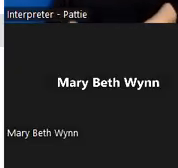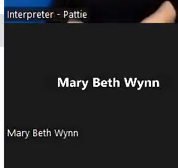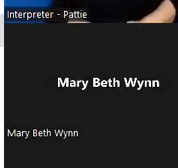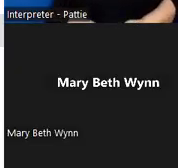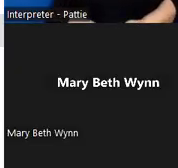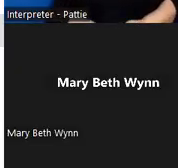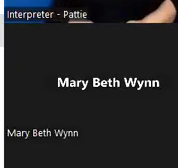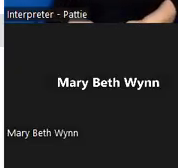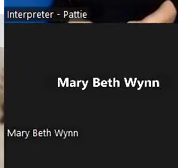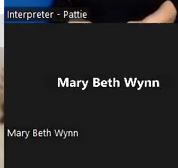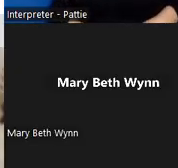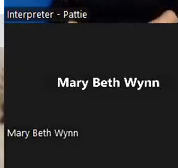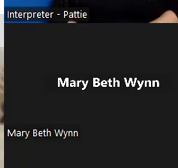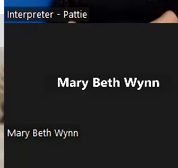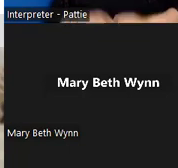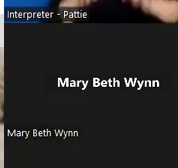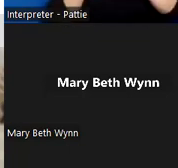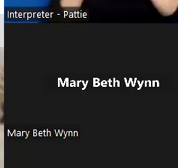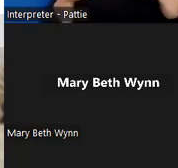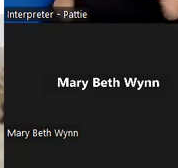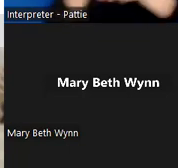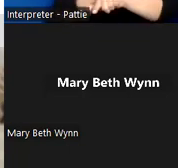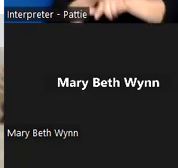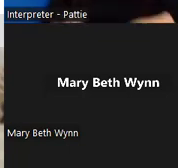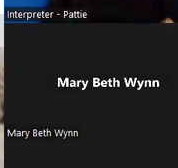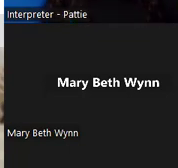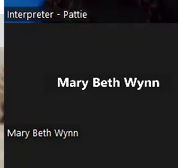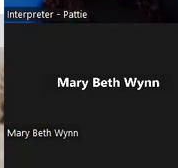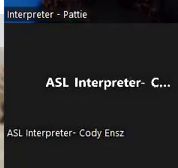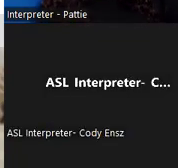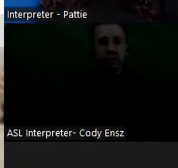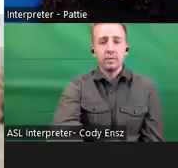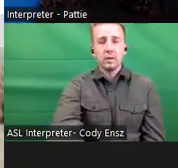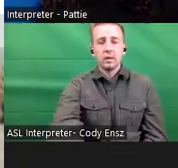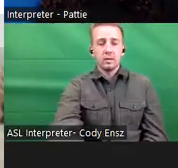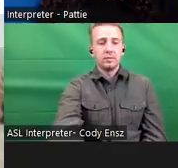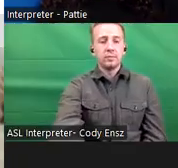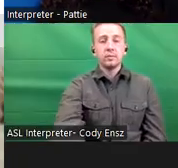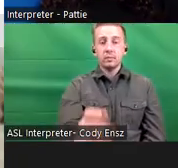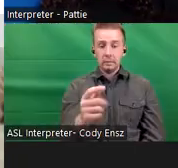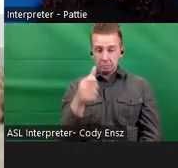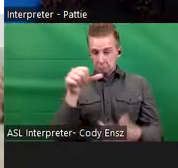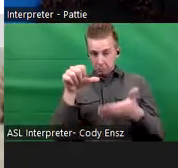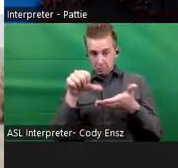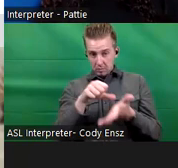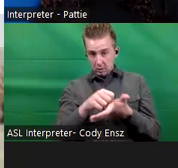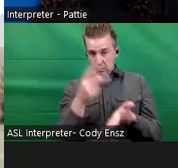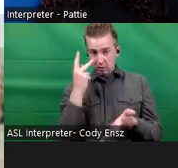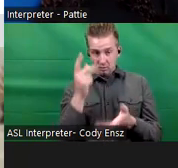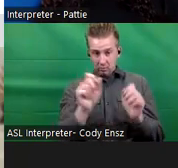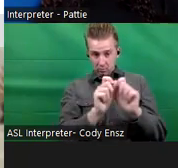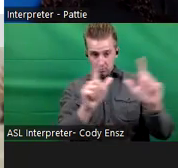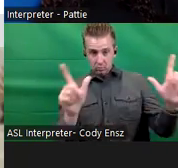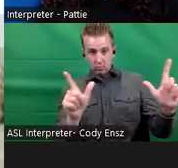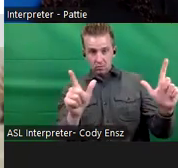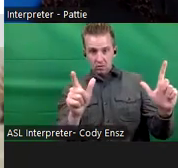from the beginning. This is the page that you see, the very front page. And as you see, you come down